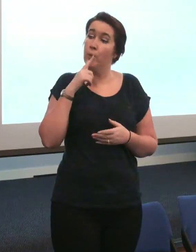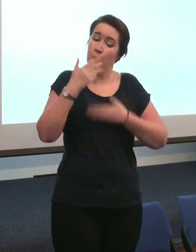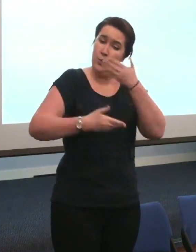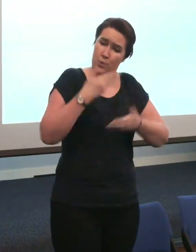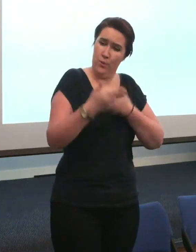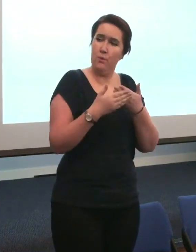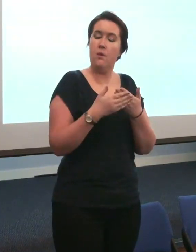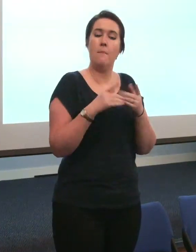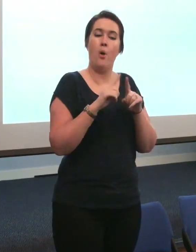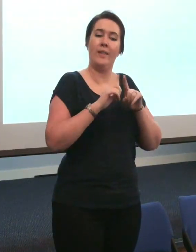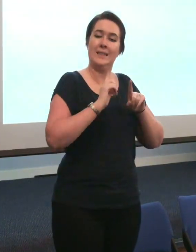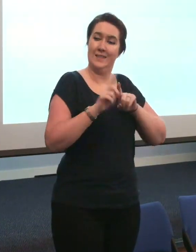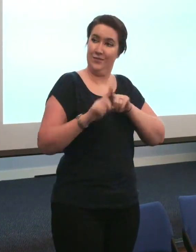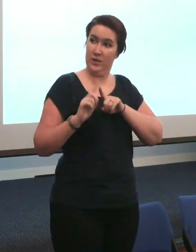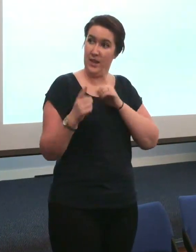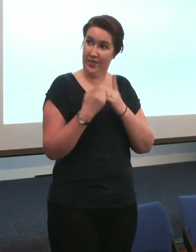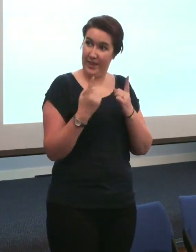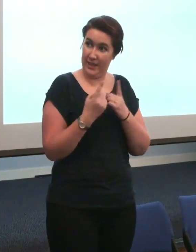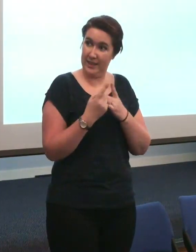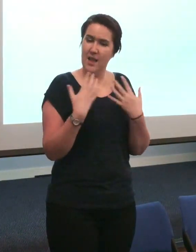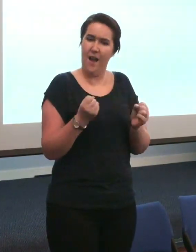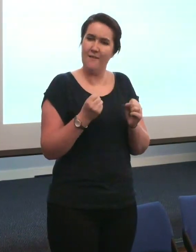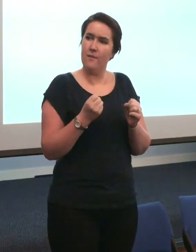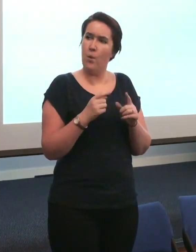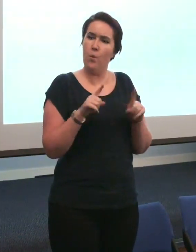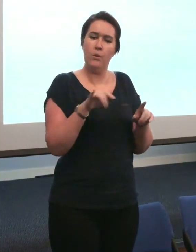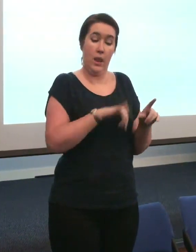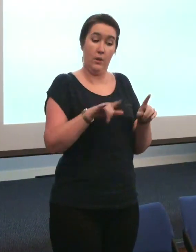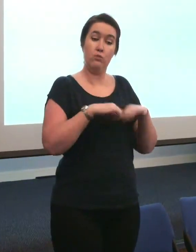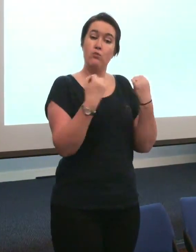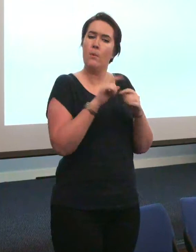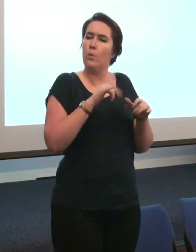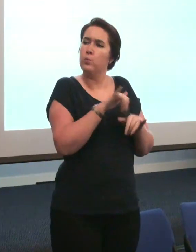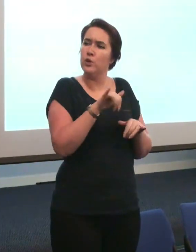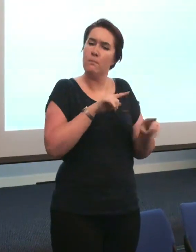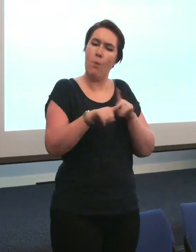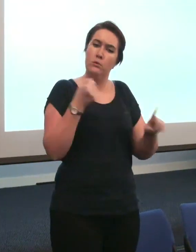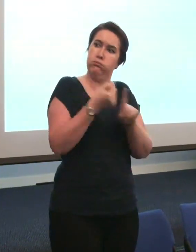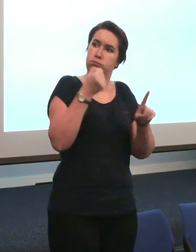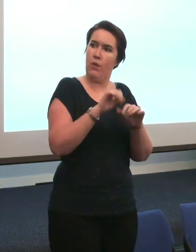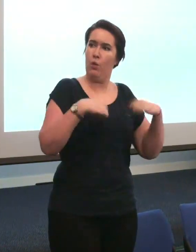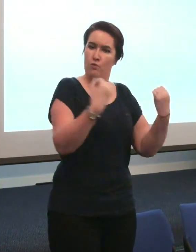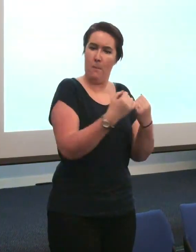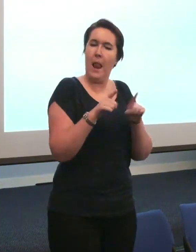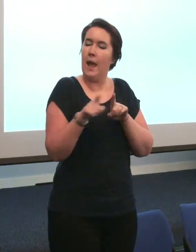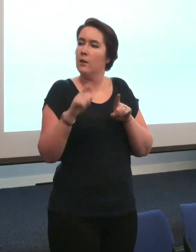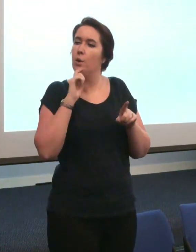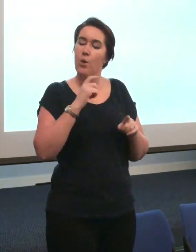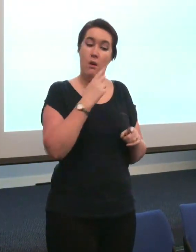things that had the most impact on the groups? For example, did the humanities people